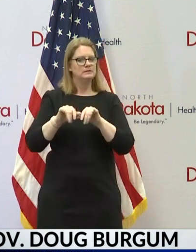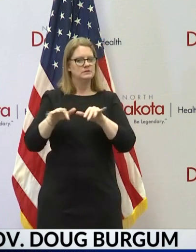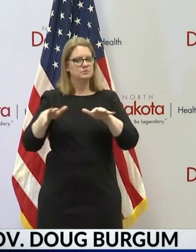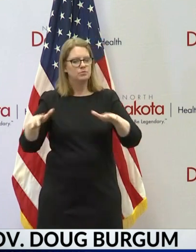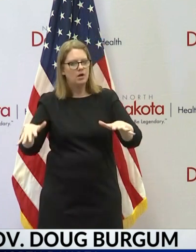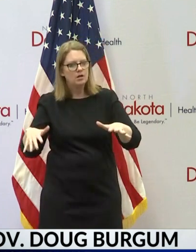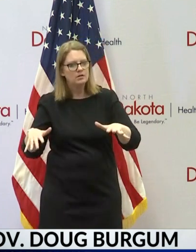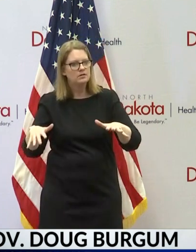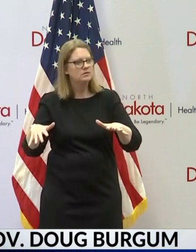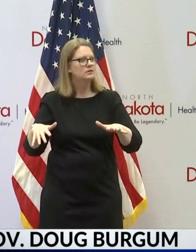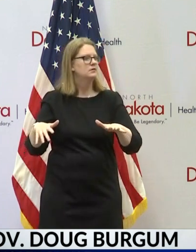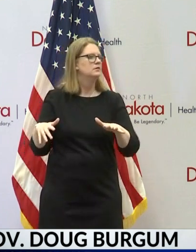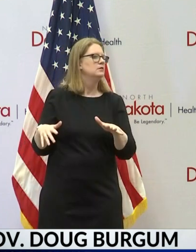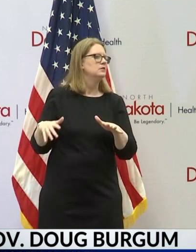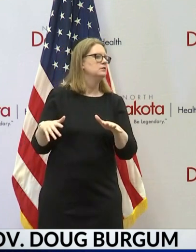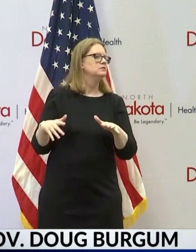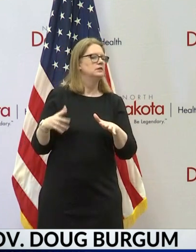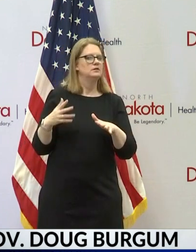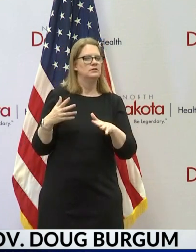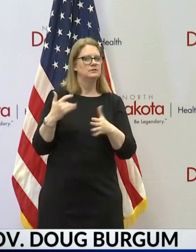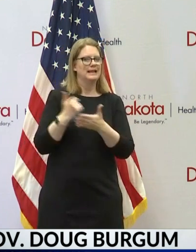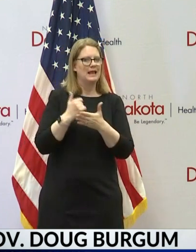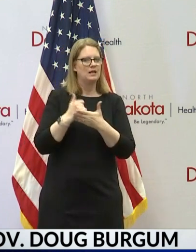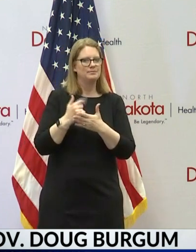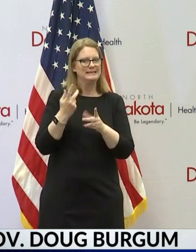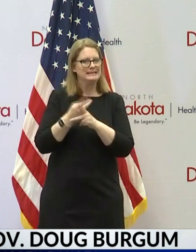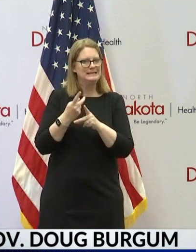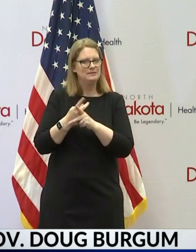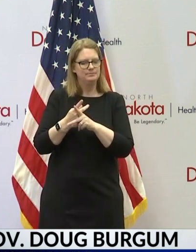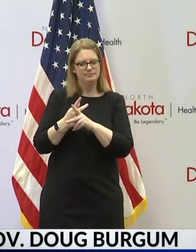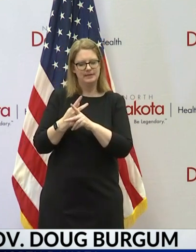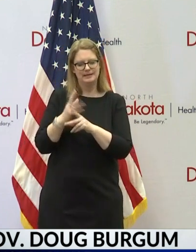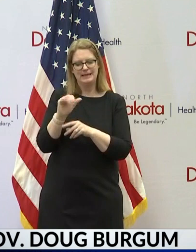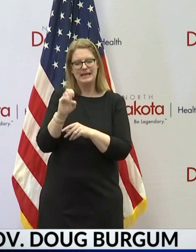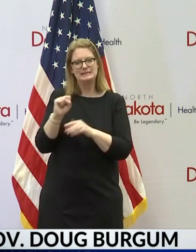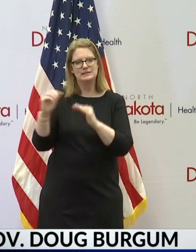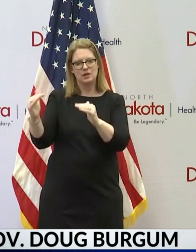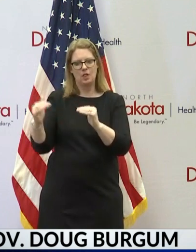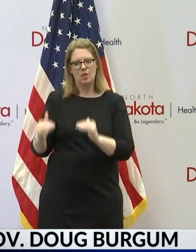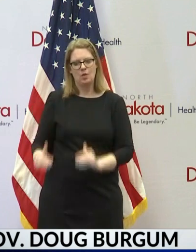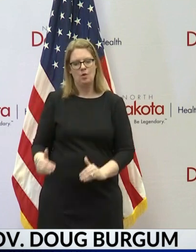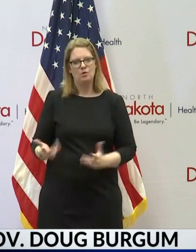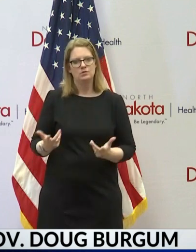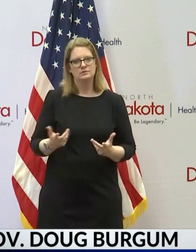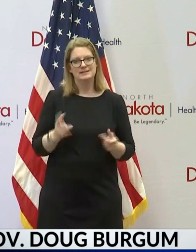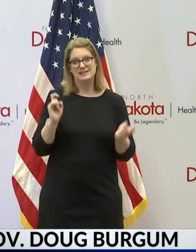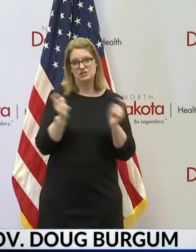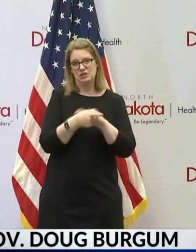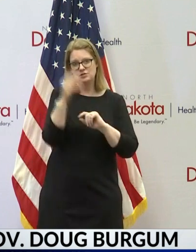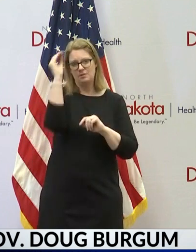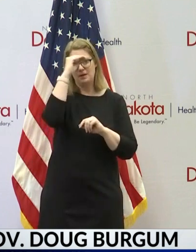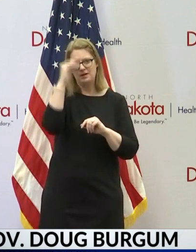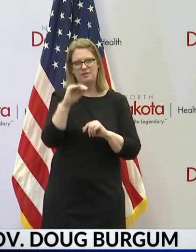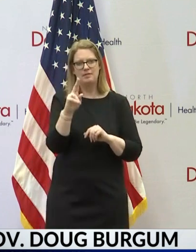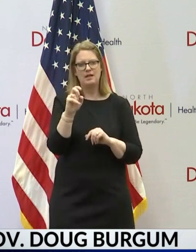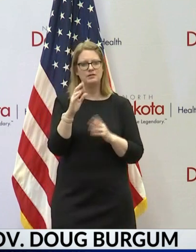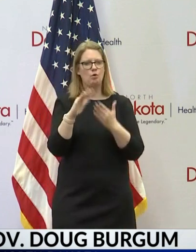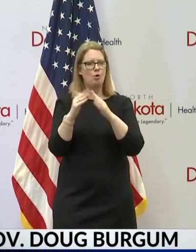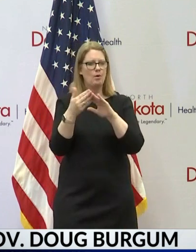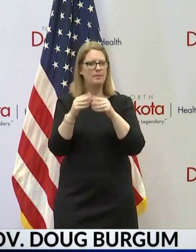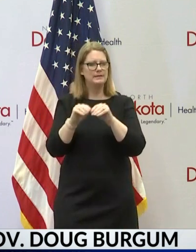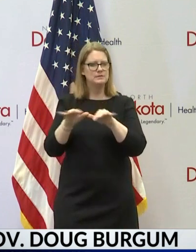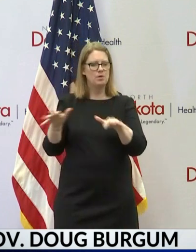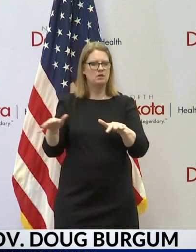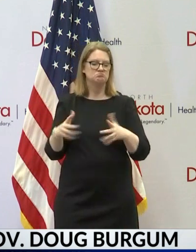keep cases rather low. Wondering if this has changed your opinion on urban sprawl? It doesn't change